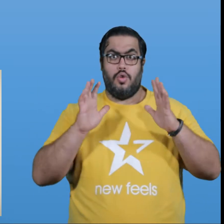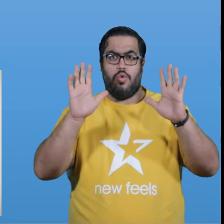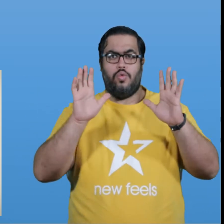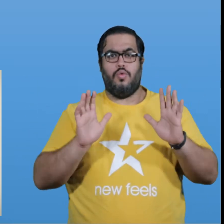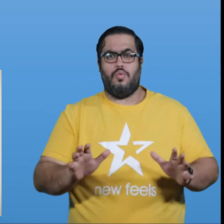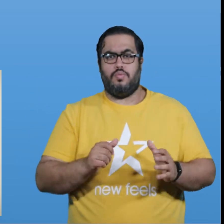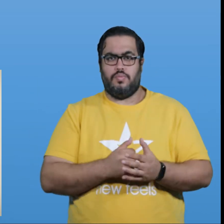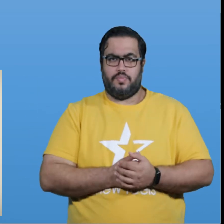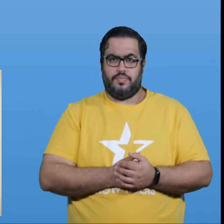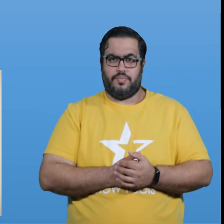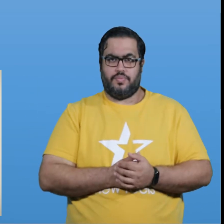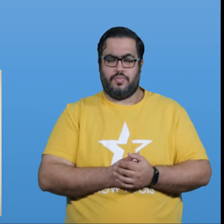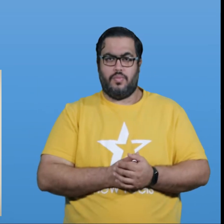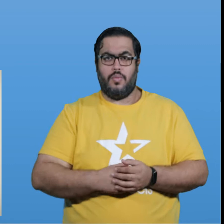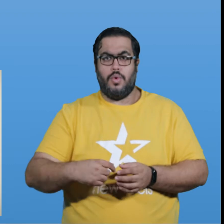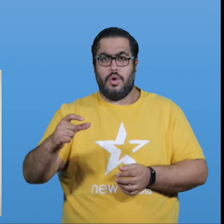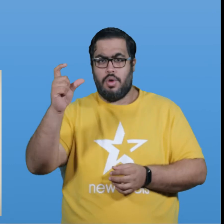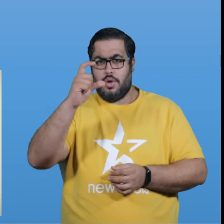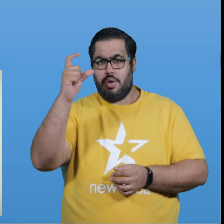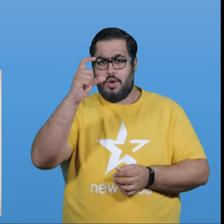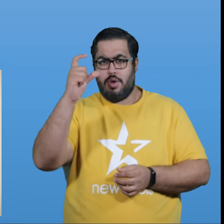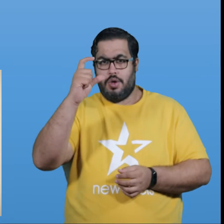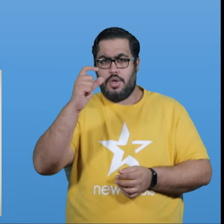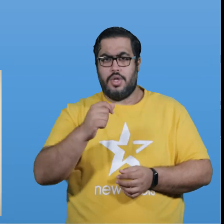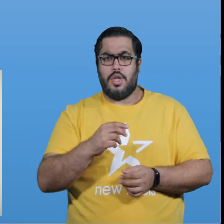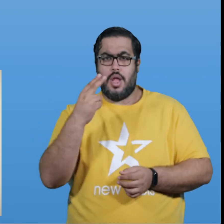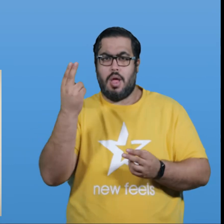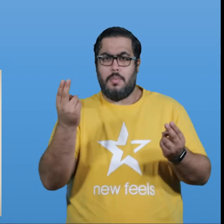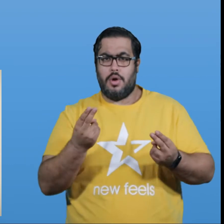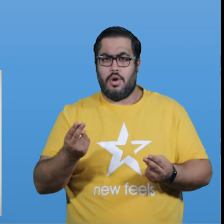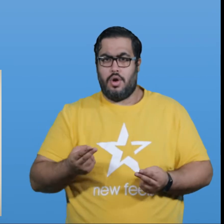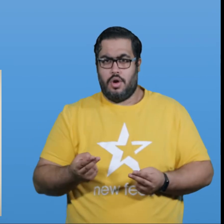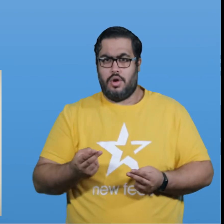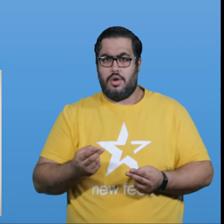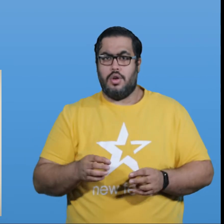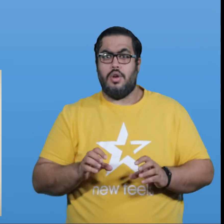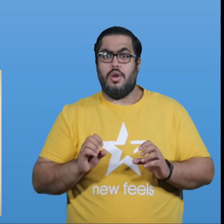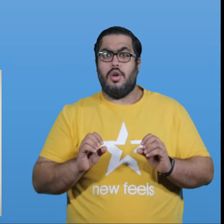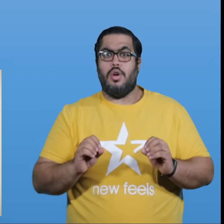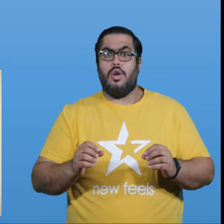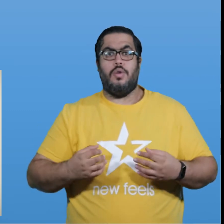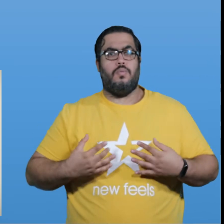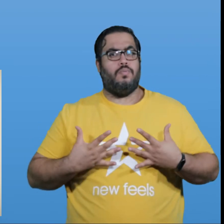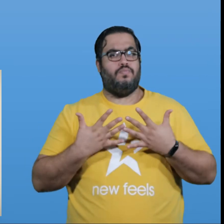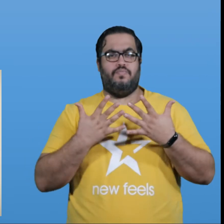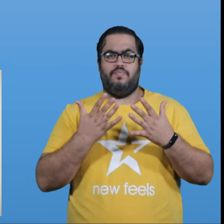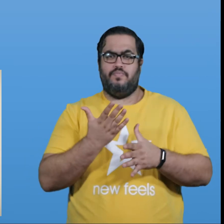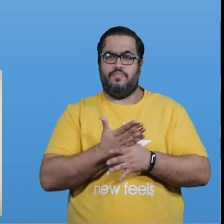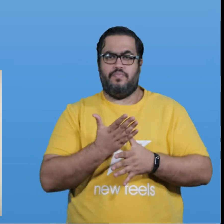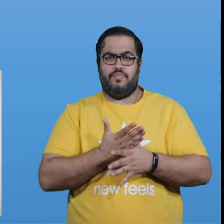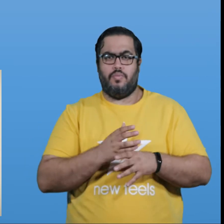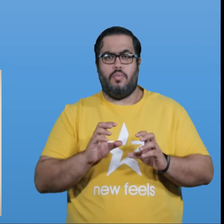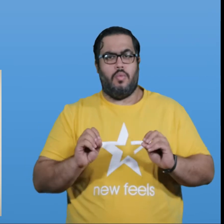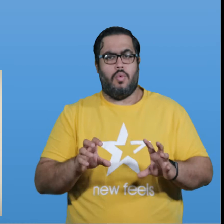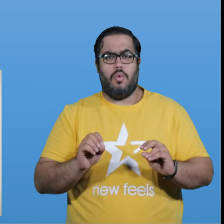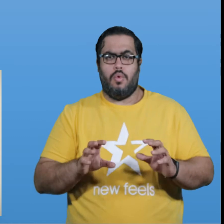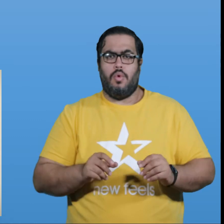This is also a new vocabulary item, inspirational. It's an adjective, and it means providing or showing creative or